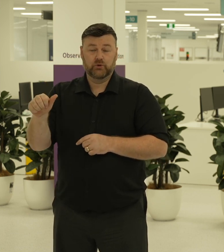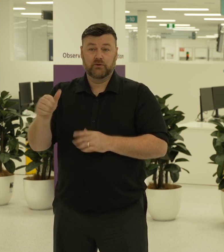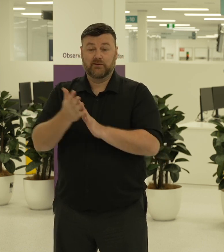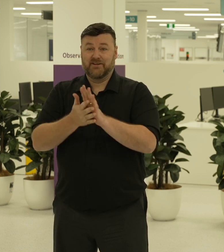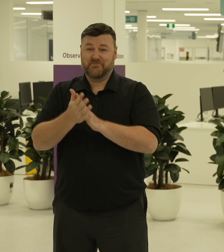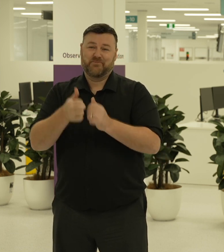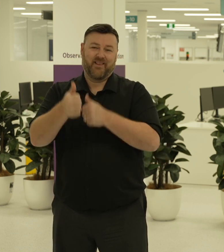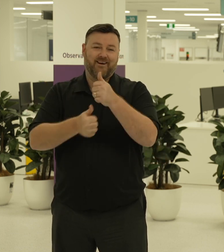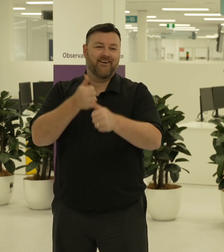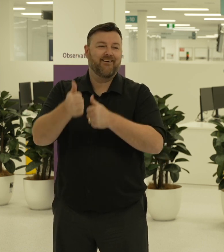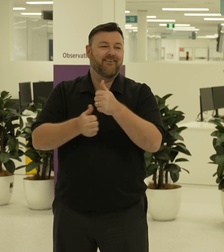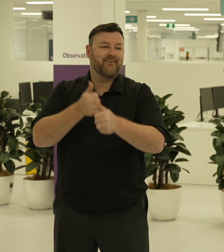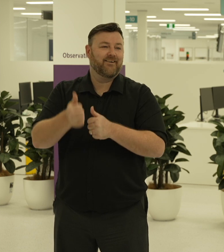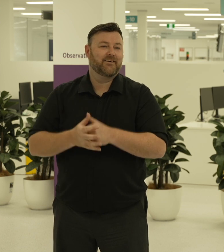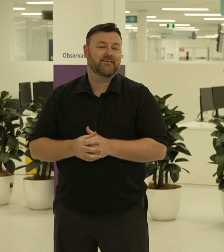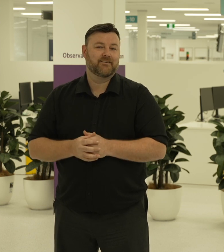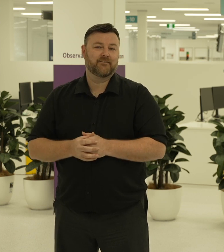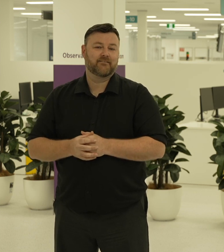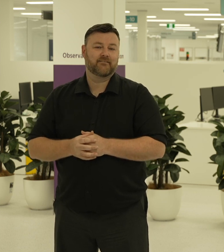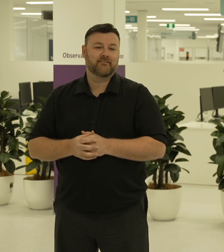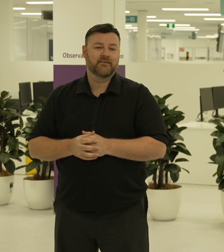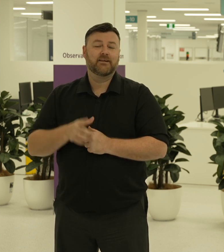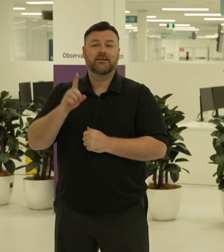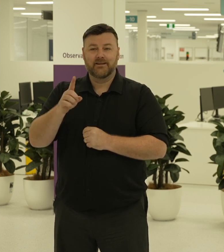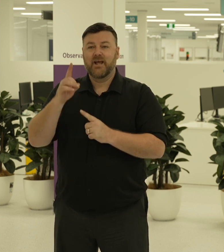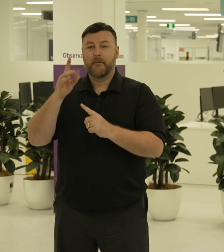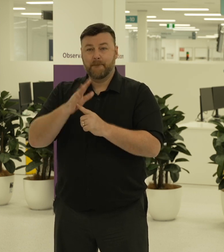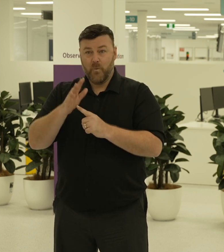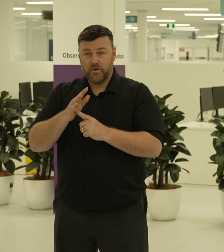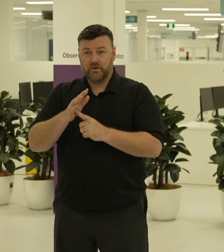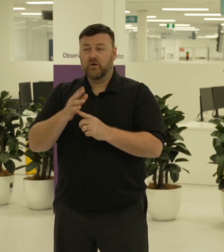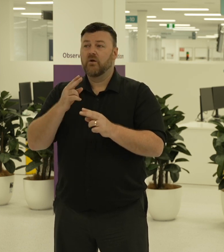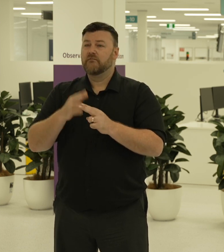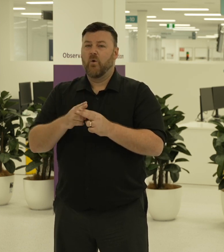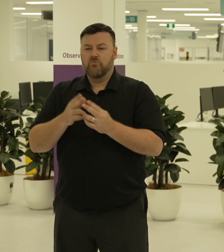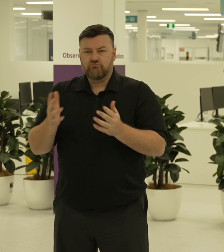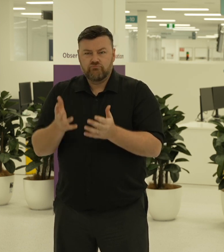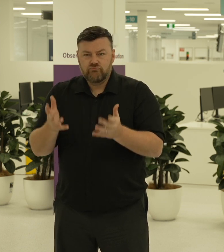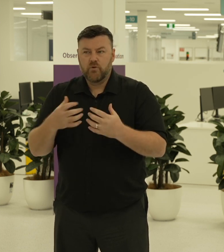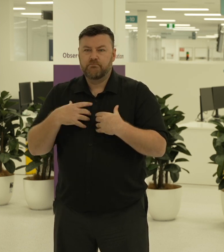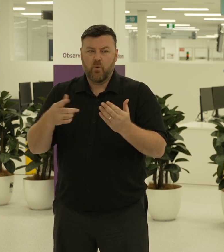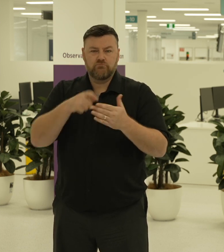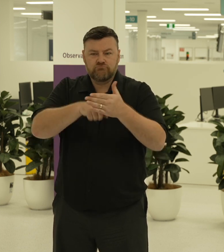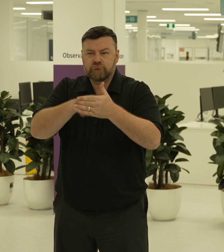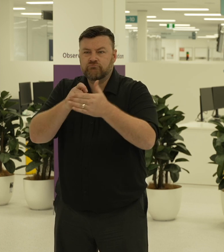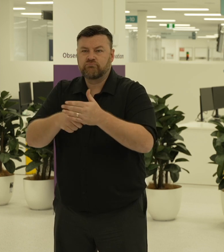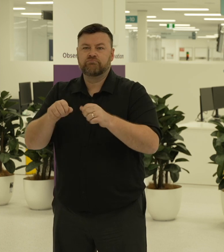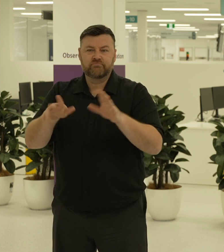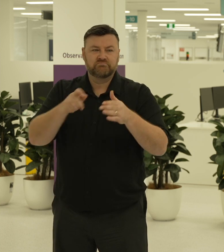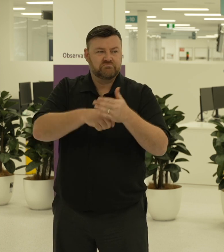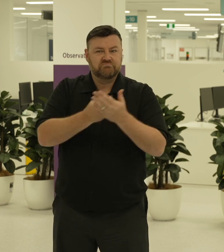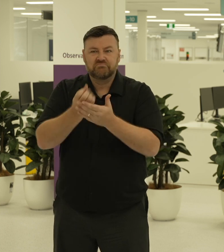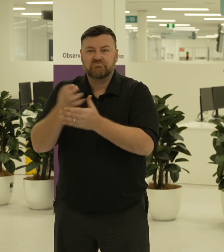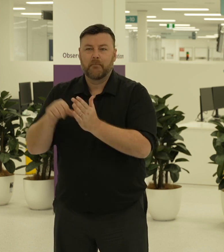popular. And more importantly, they are so important to stimulating the economy. For every $25